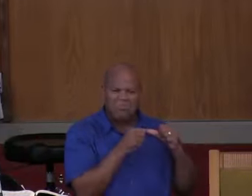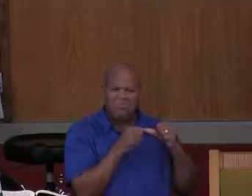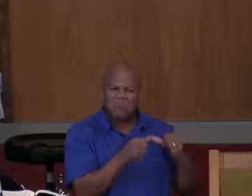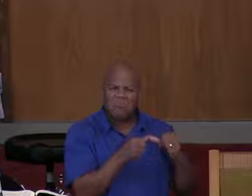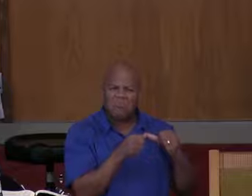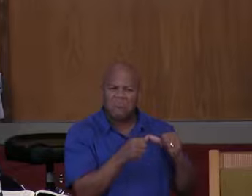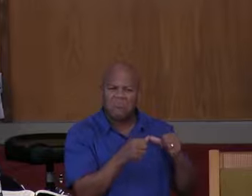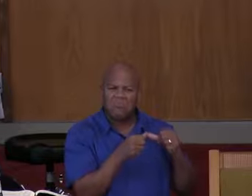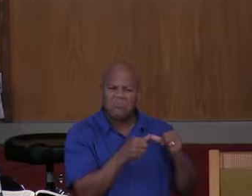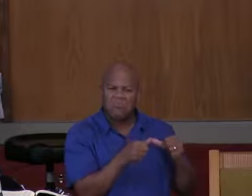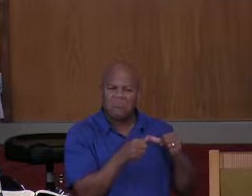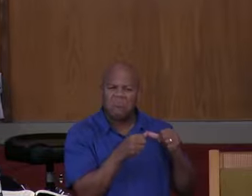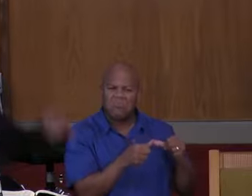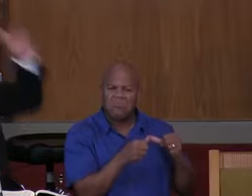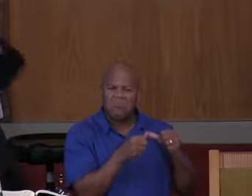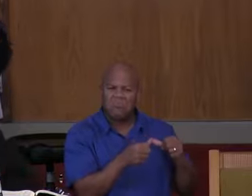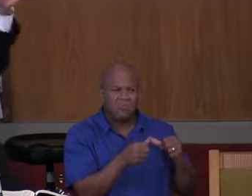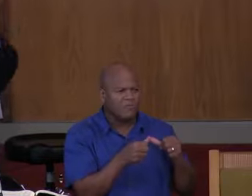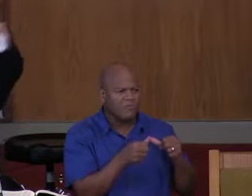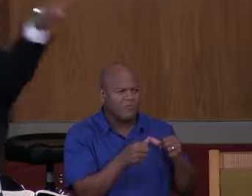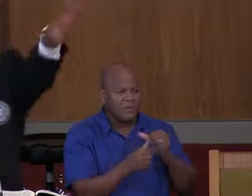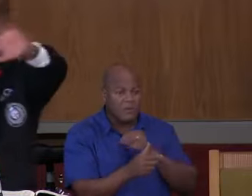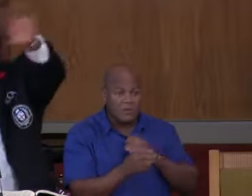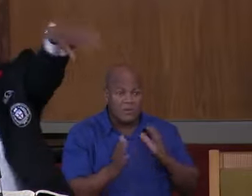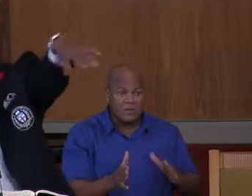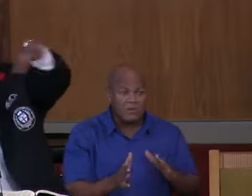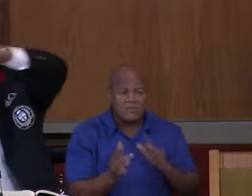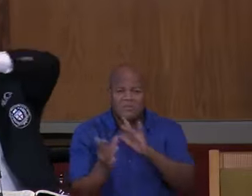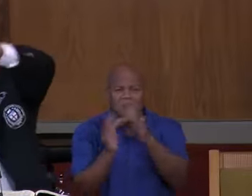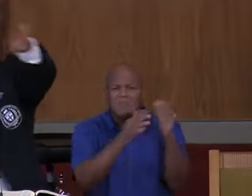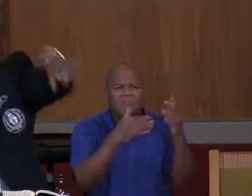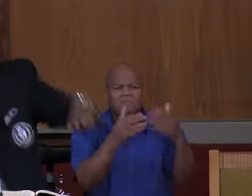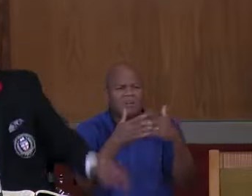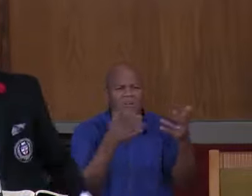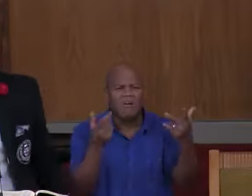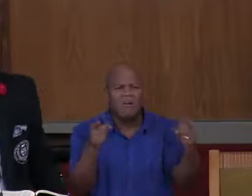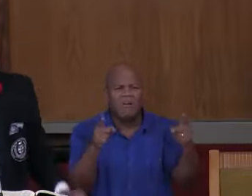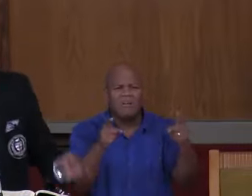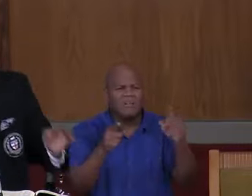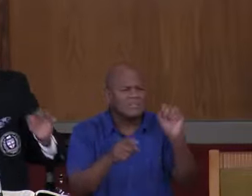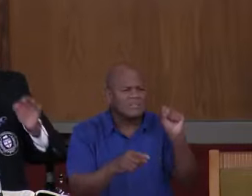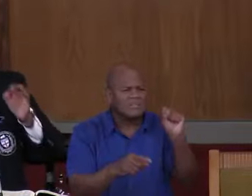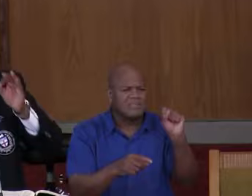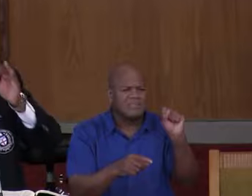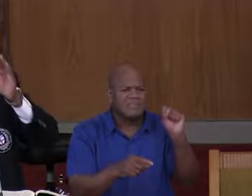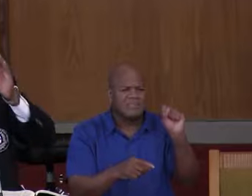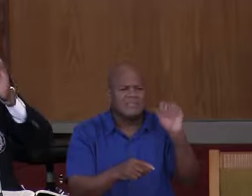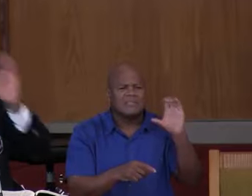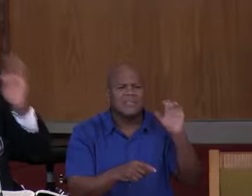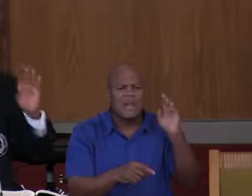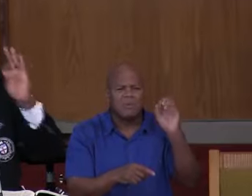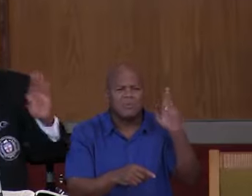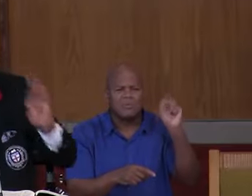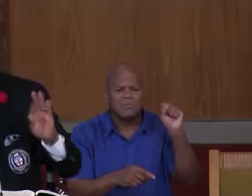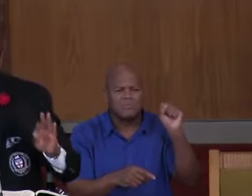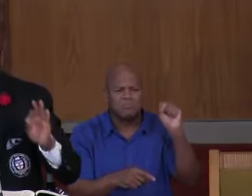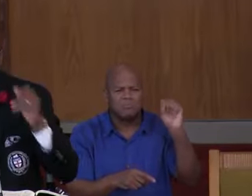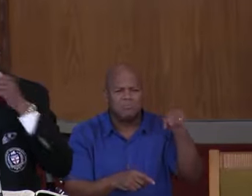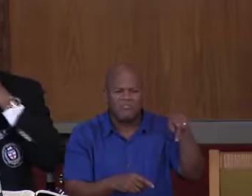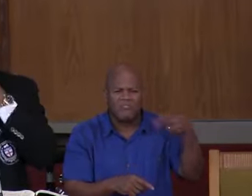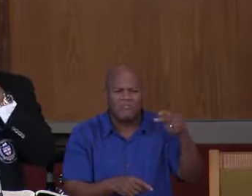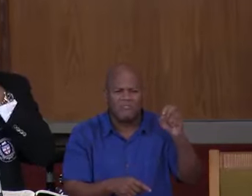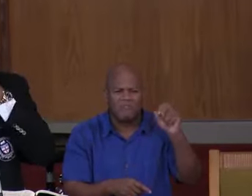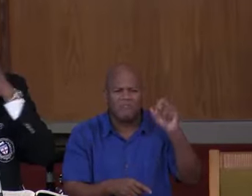consistent. Saints in the internet, whatever it's called, cybersphere, what we struggle